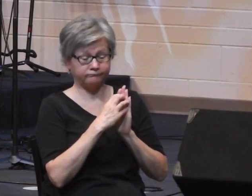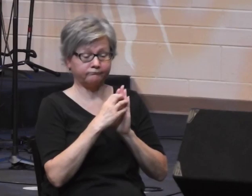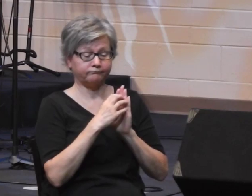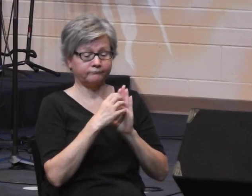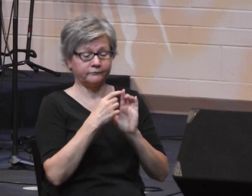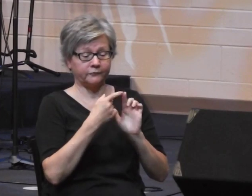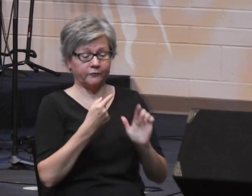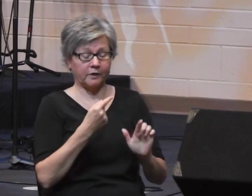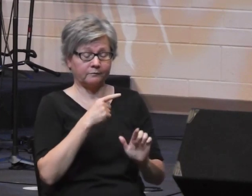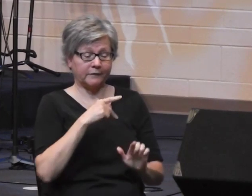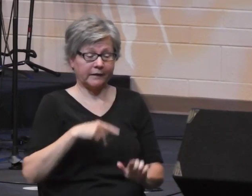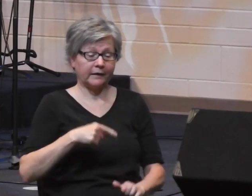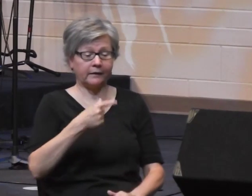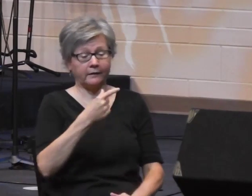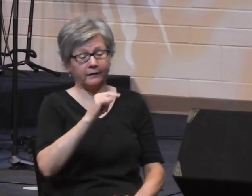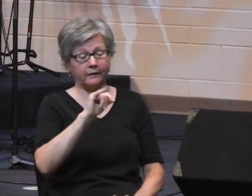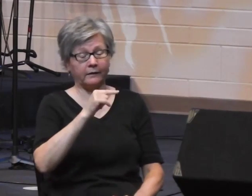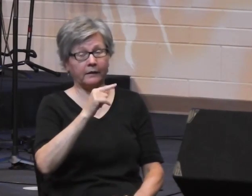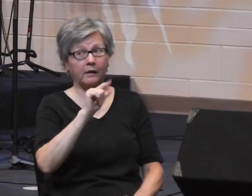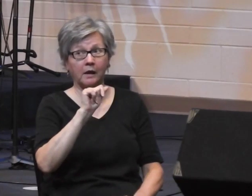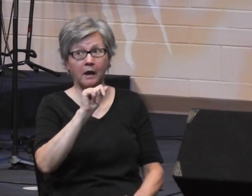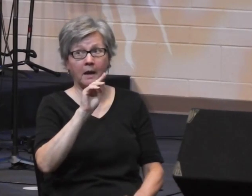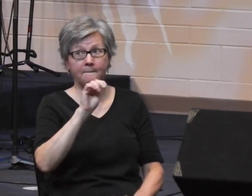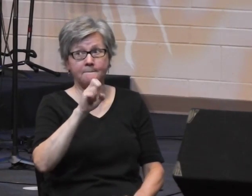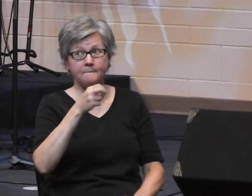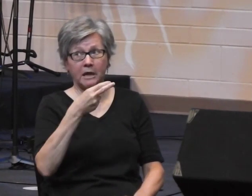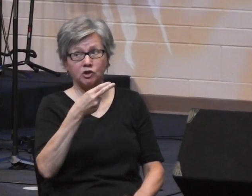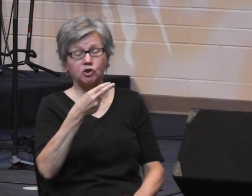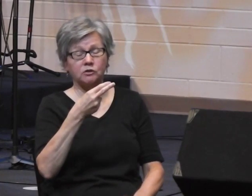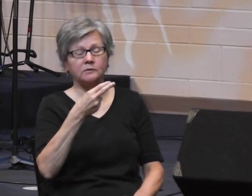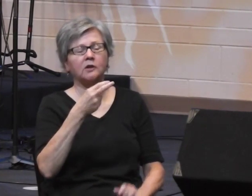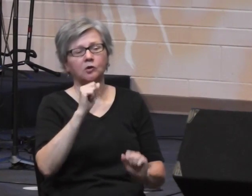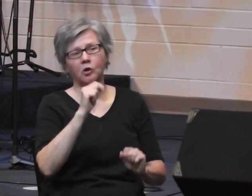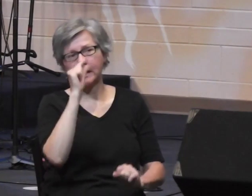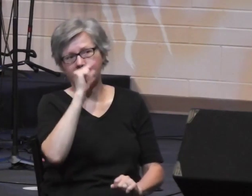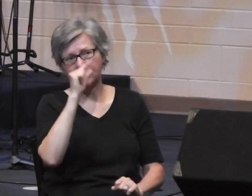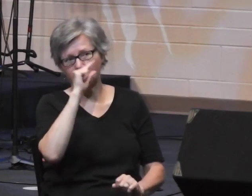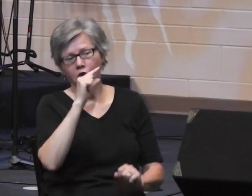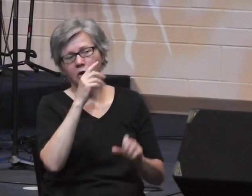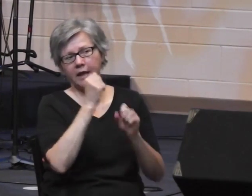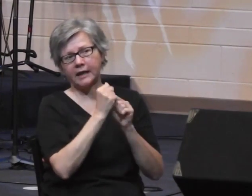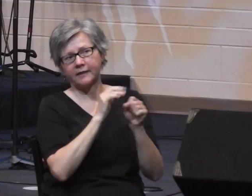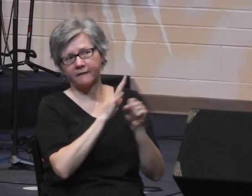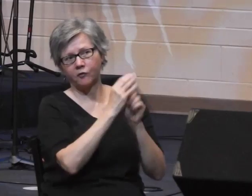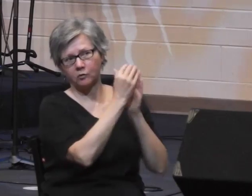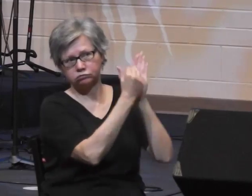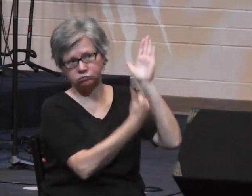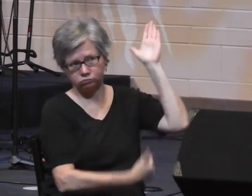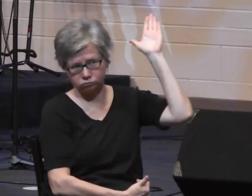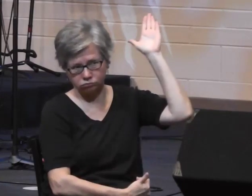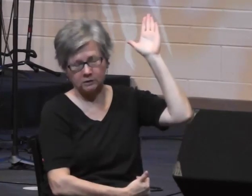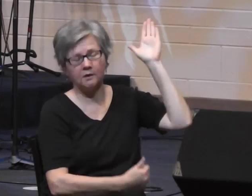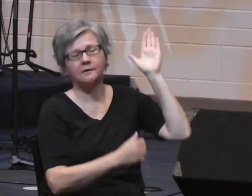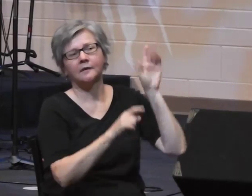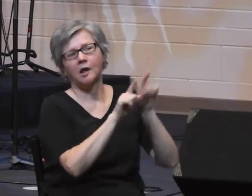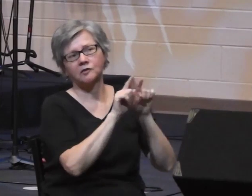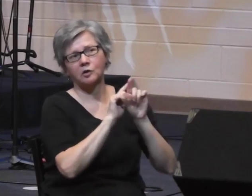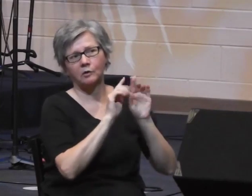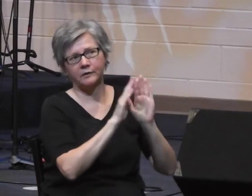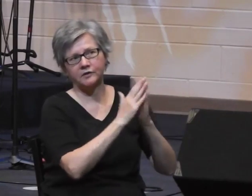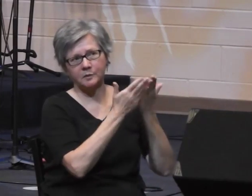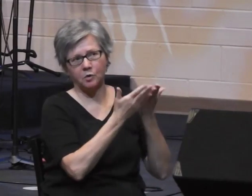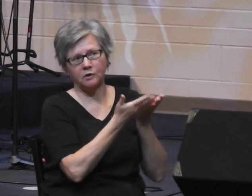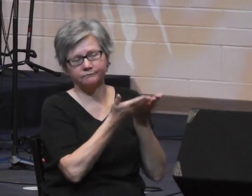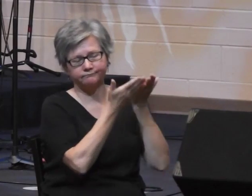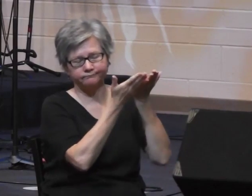ancient Samaria. And in this story, if you haven't read it, go Google it. You can get a full copy online. It's great. Penguin Books version is great. In